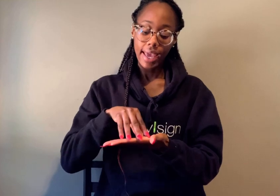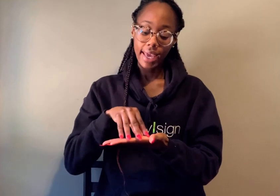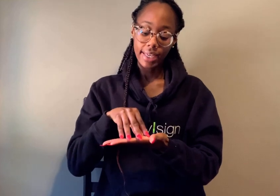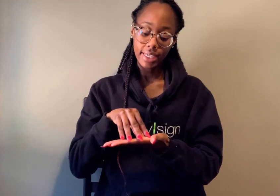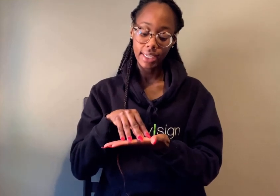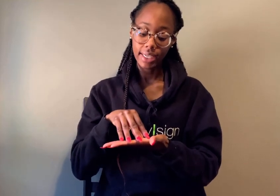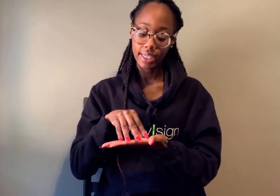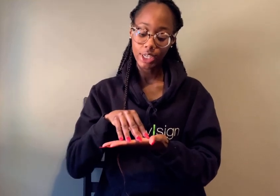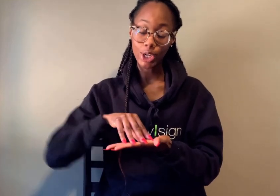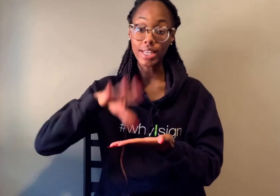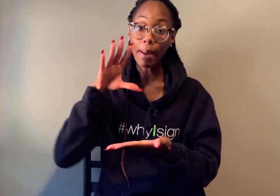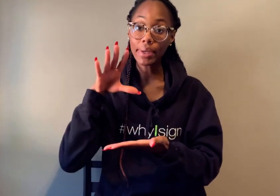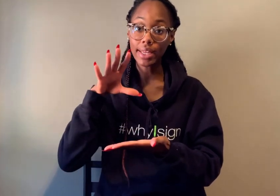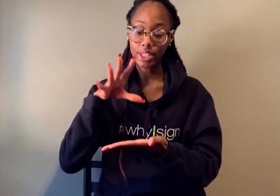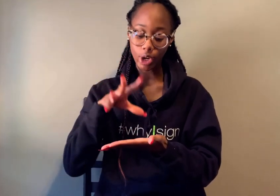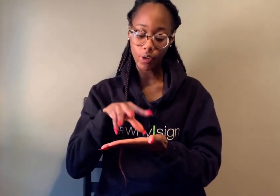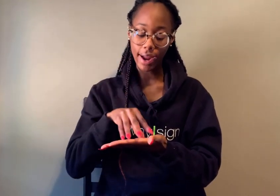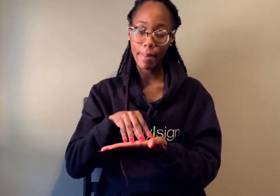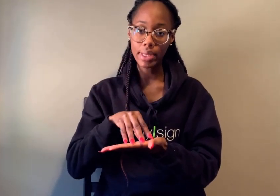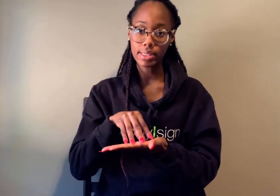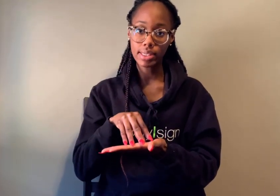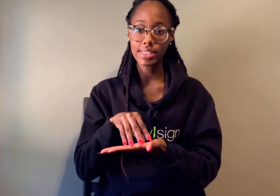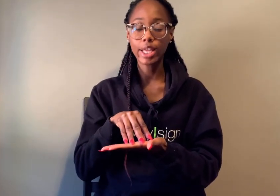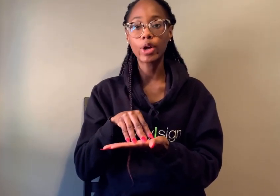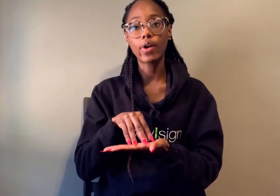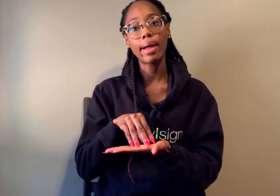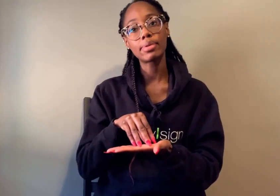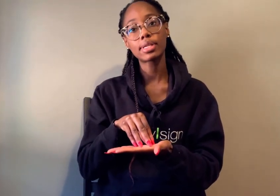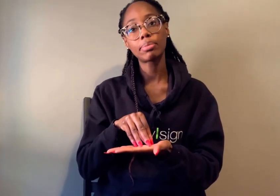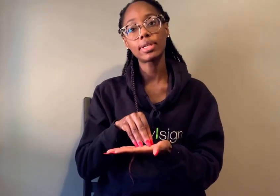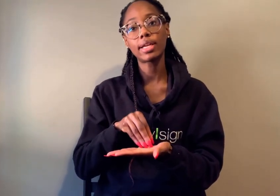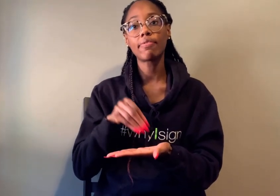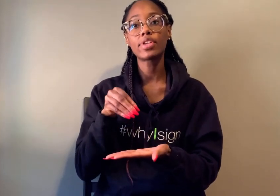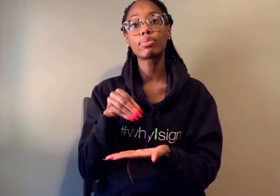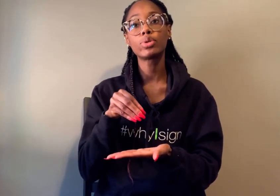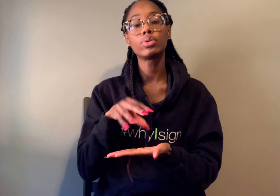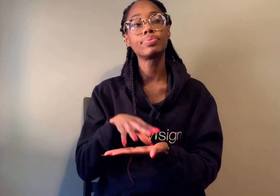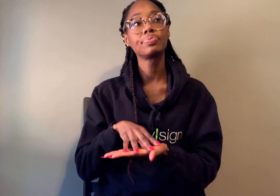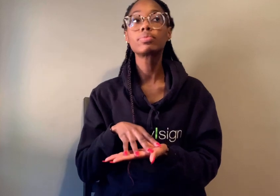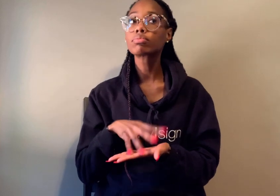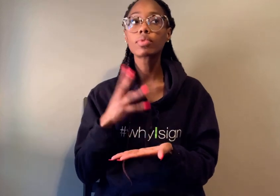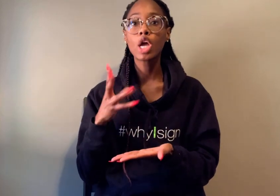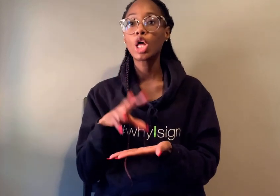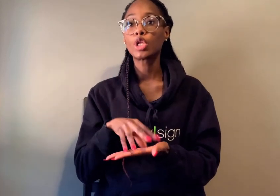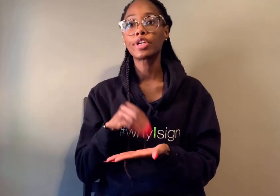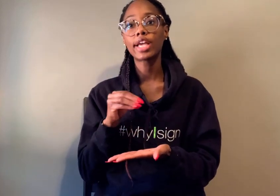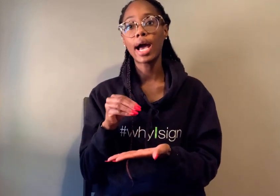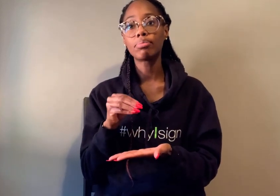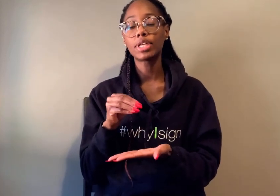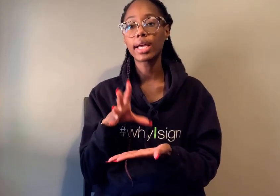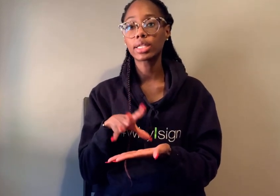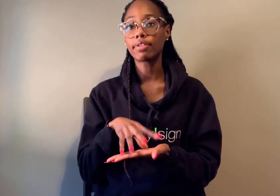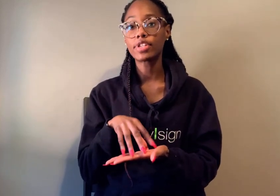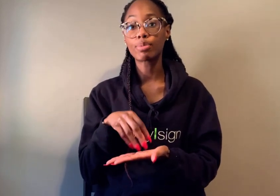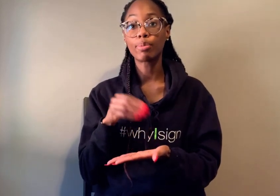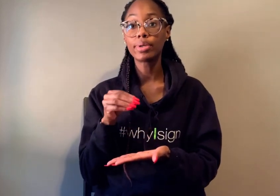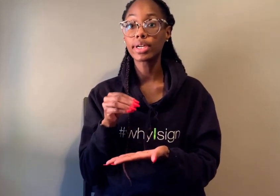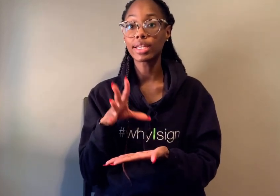and your dominant, you're grabbing, it's like you're grabbing something, an invisible learning object, an invisible book, an